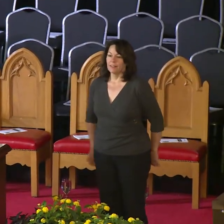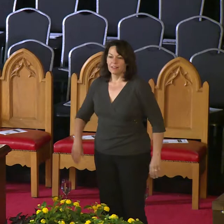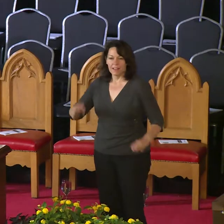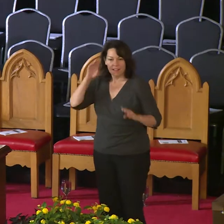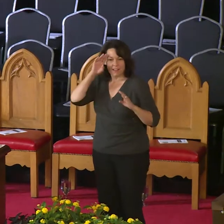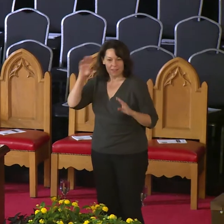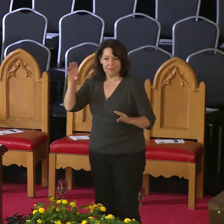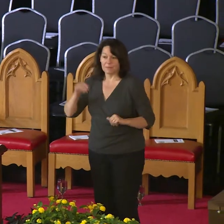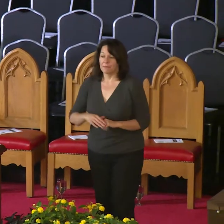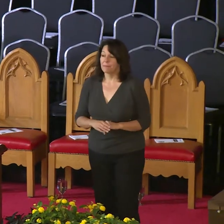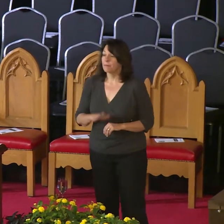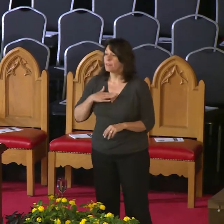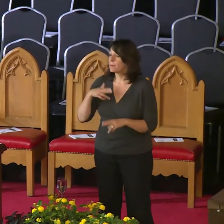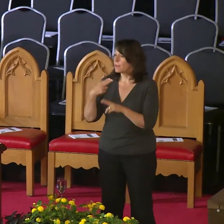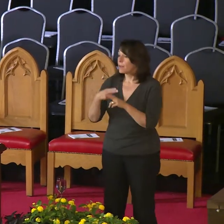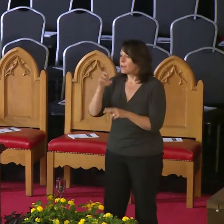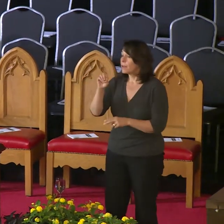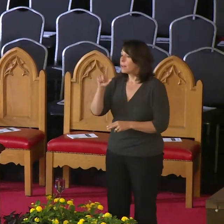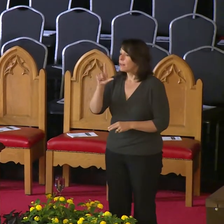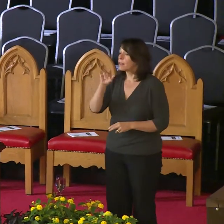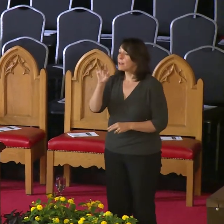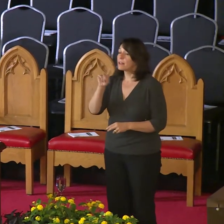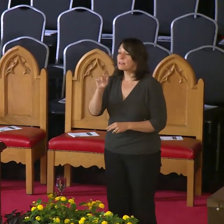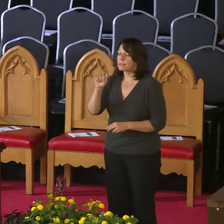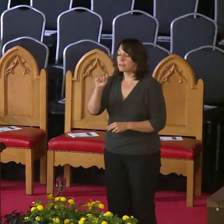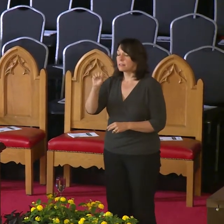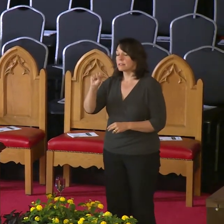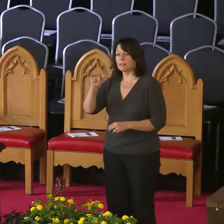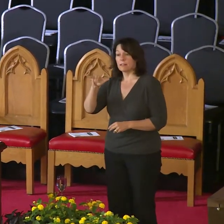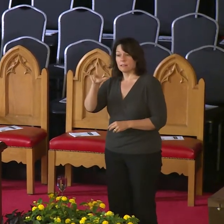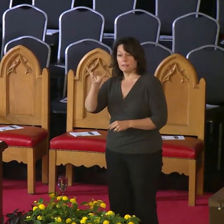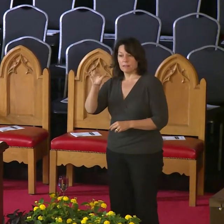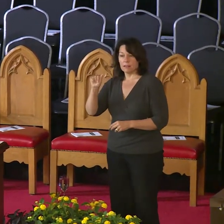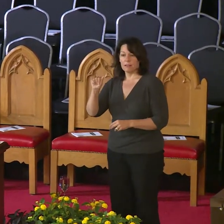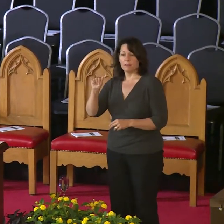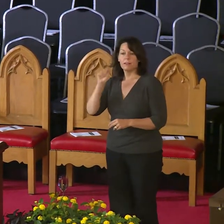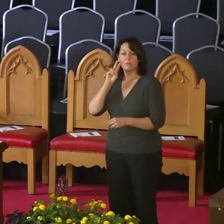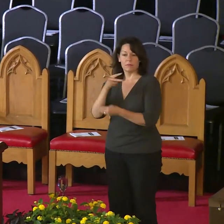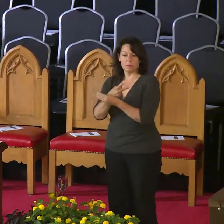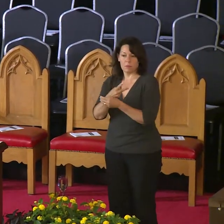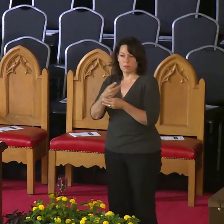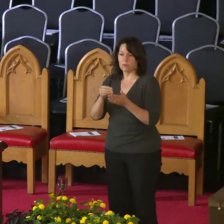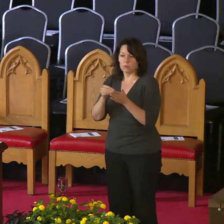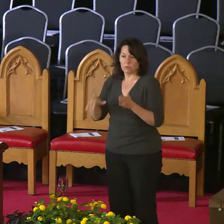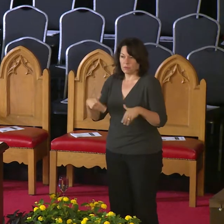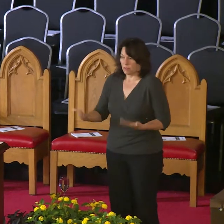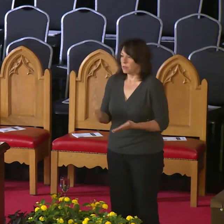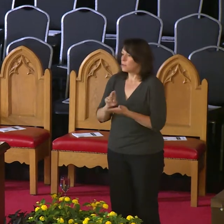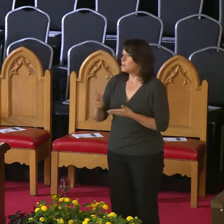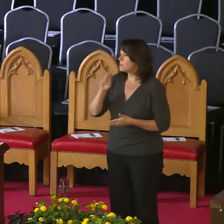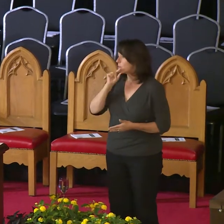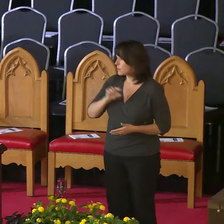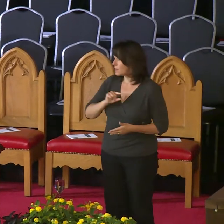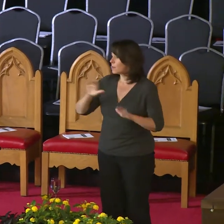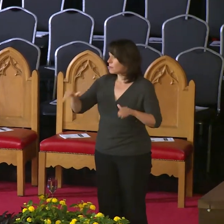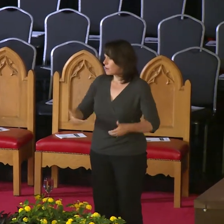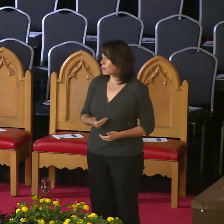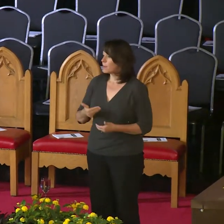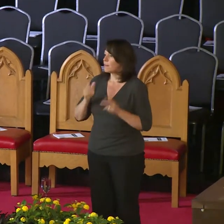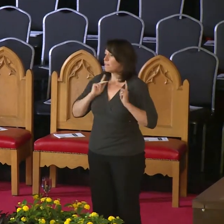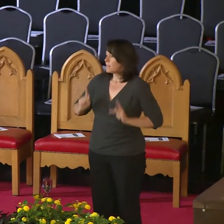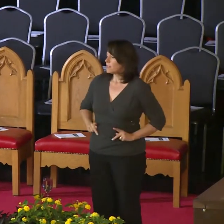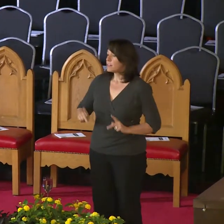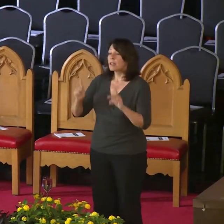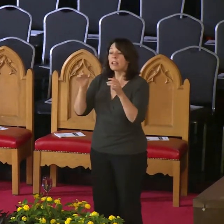Hello. My name is Eliza Sylvia, and I'm currently a graduate student here at the University of Guelph. I would like to welcome you to the College of Physical and